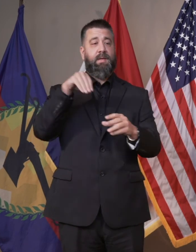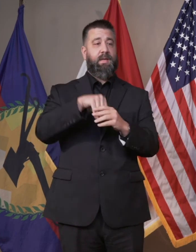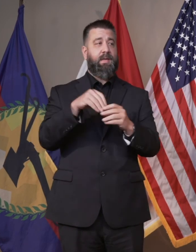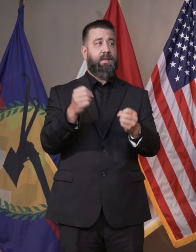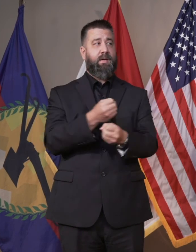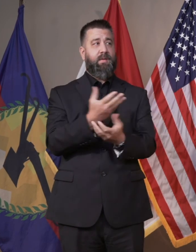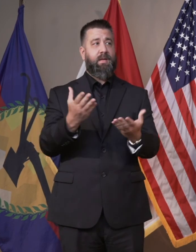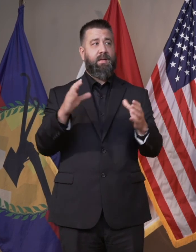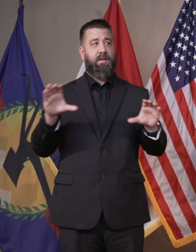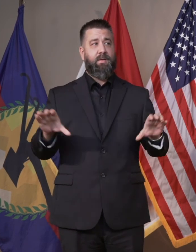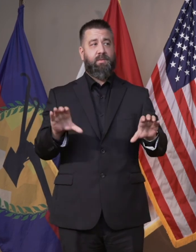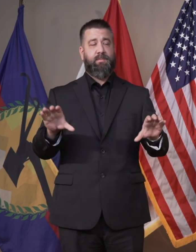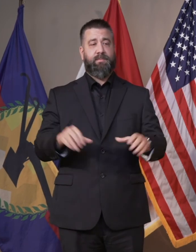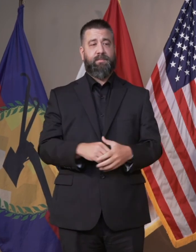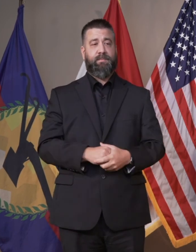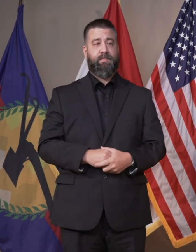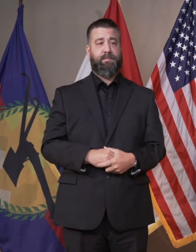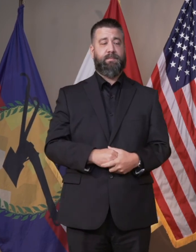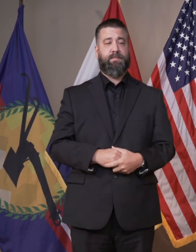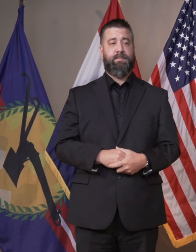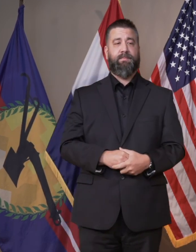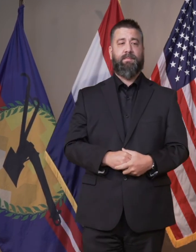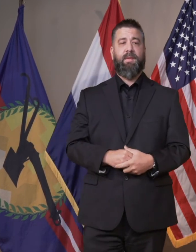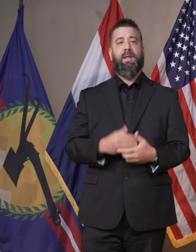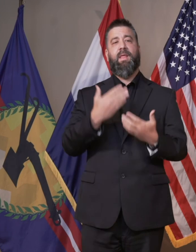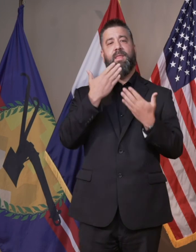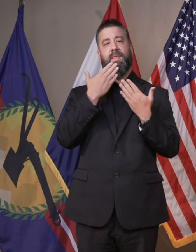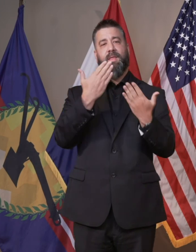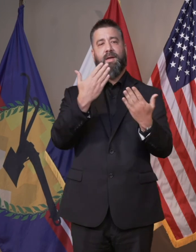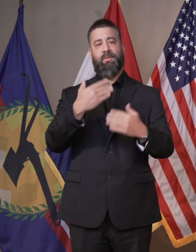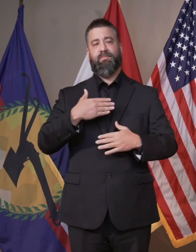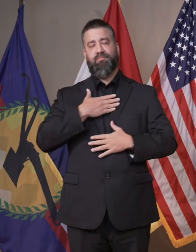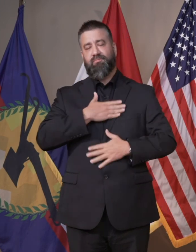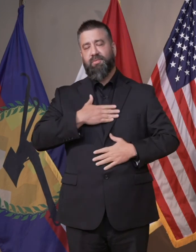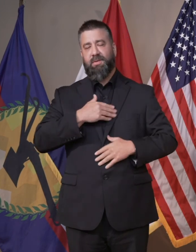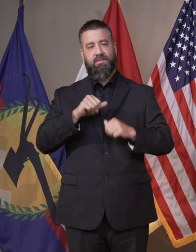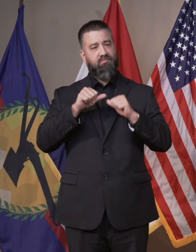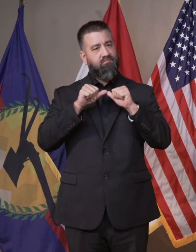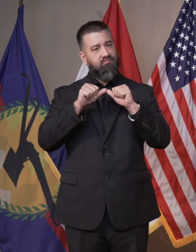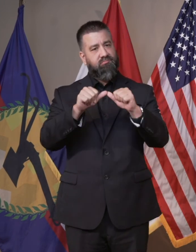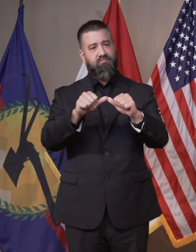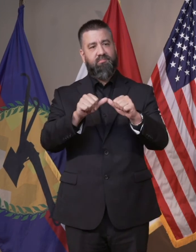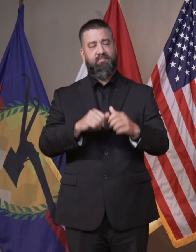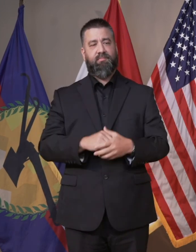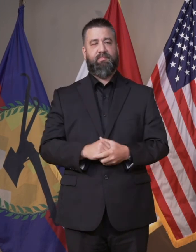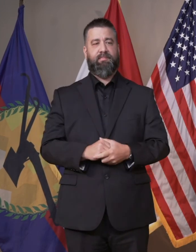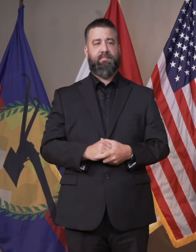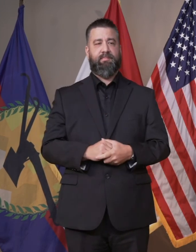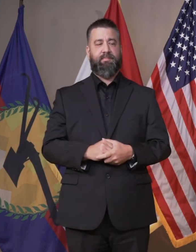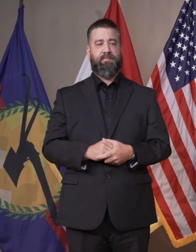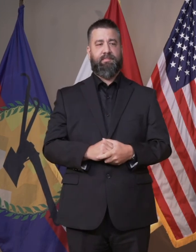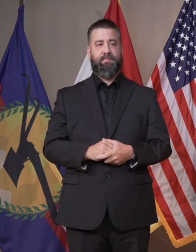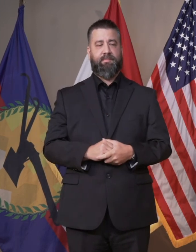that they do. Thank you, and please remain vigilant.